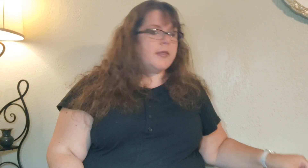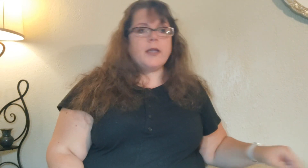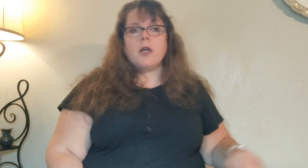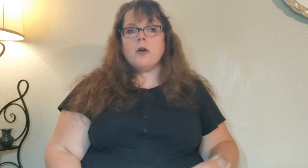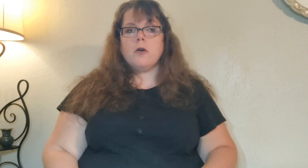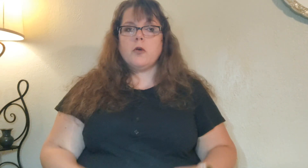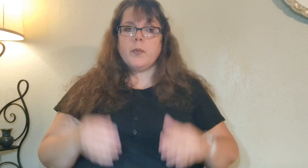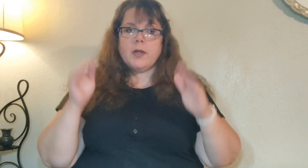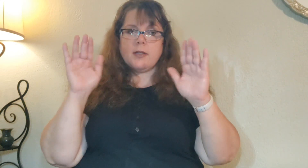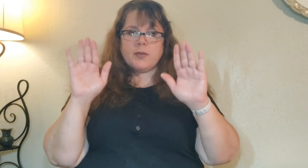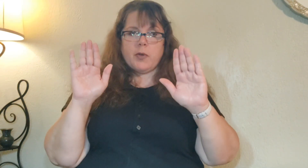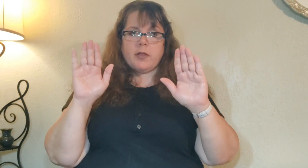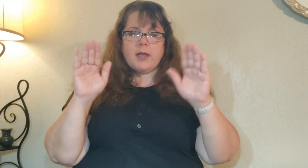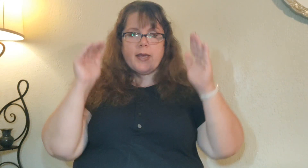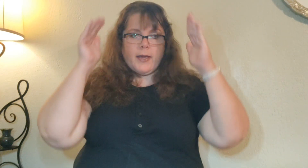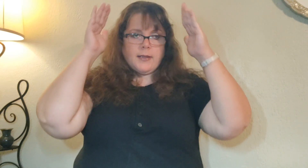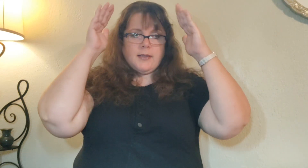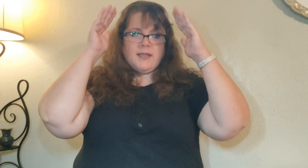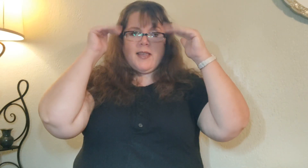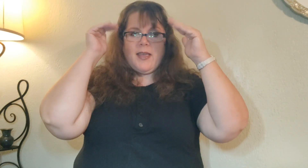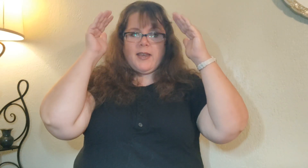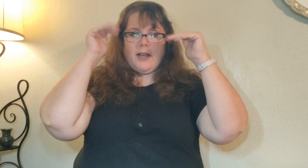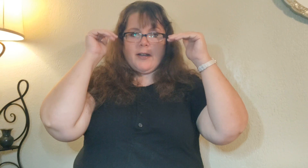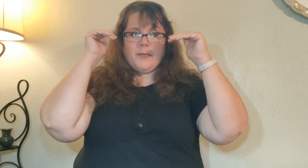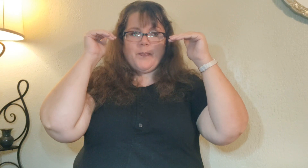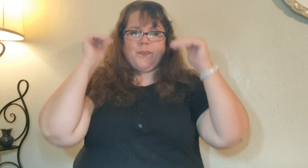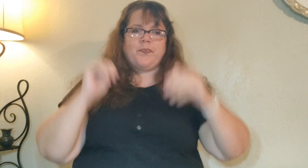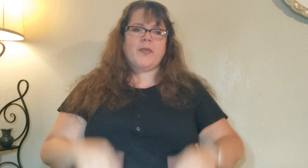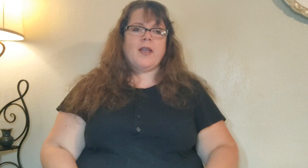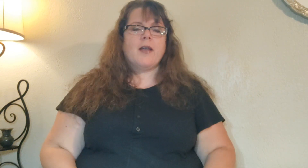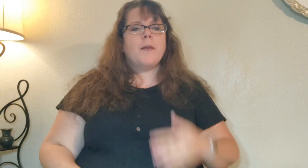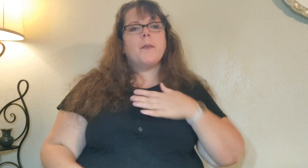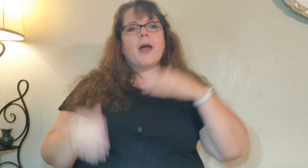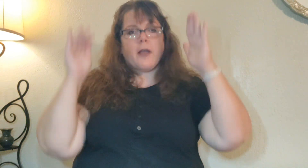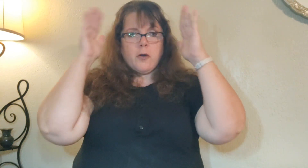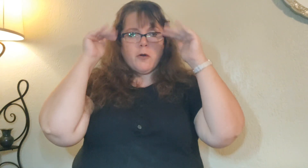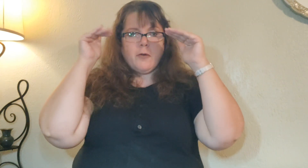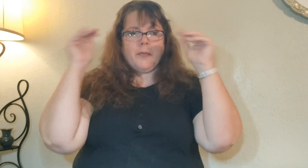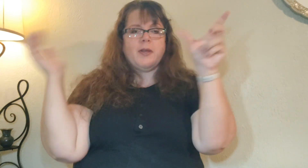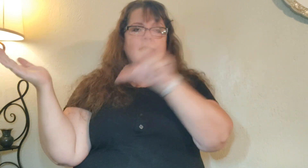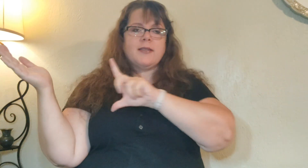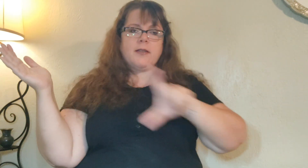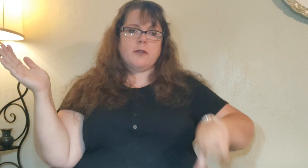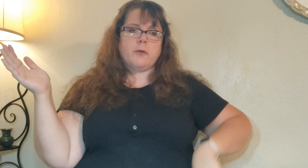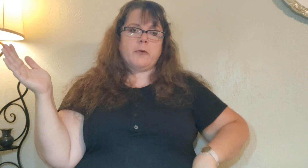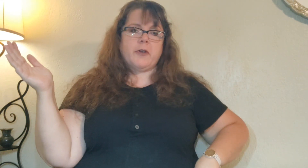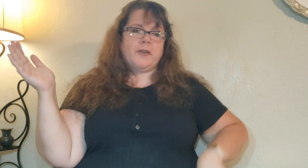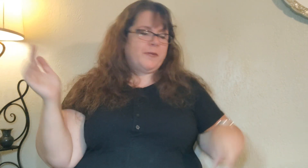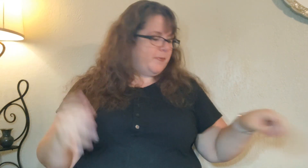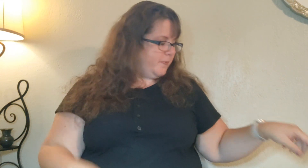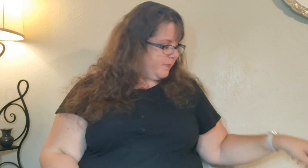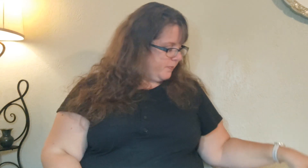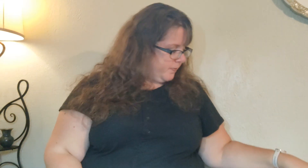Then hope is both your hands and up. My hope is in the Lord.